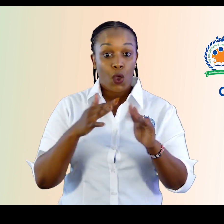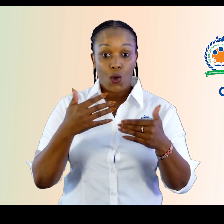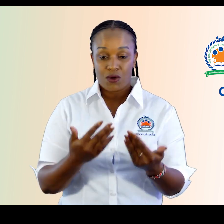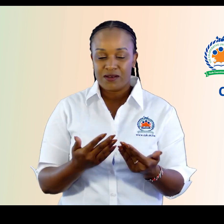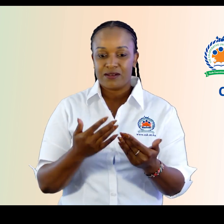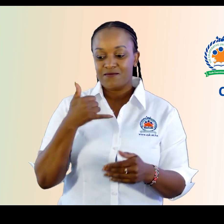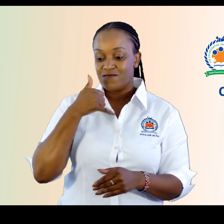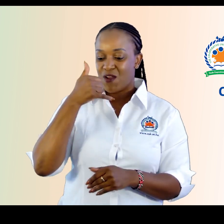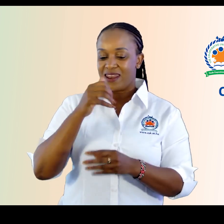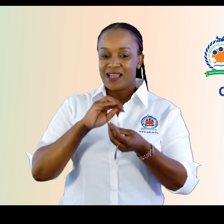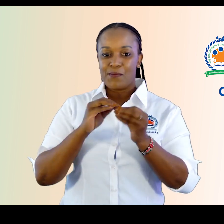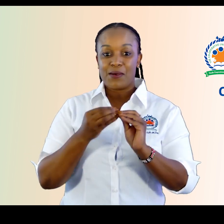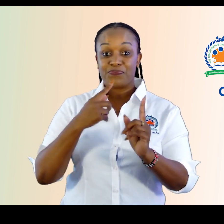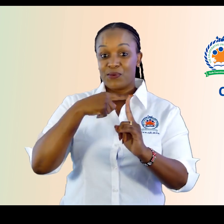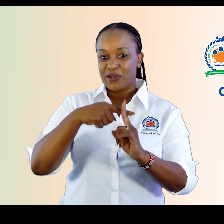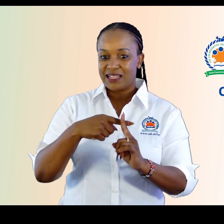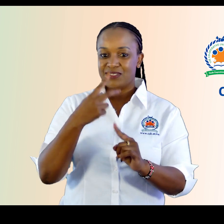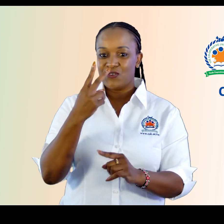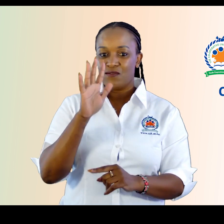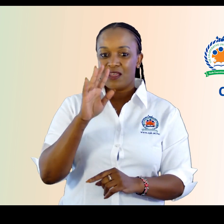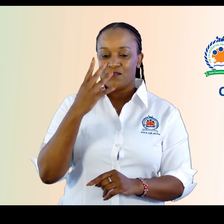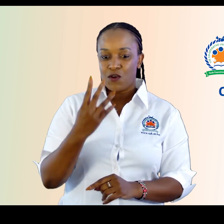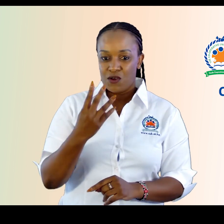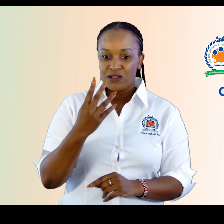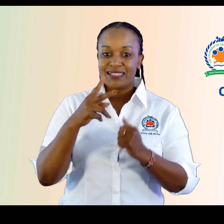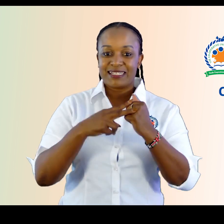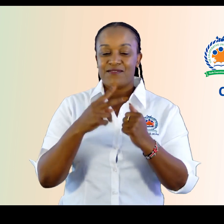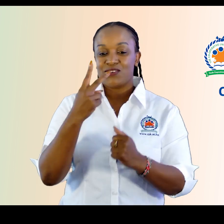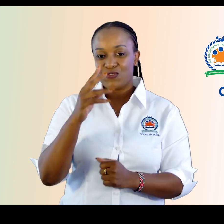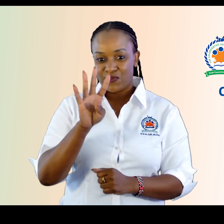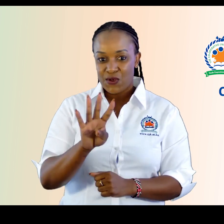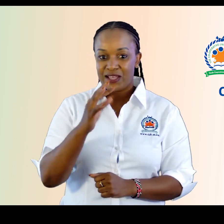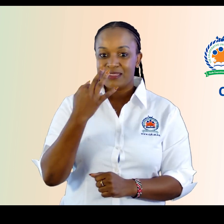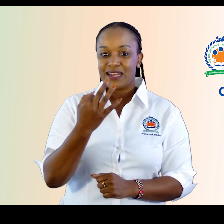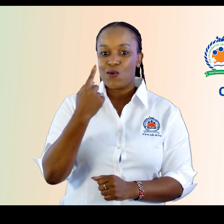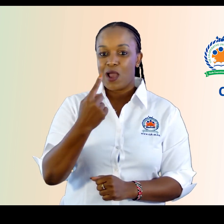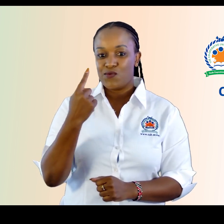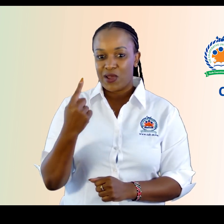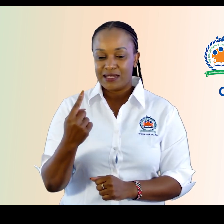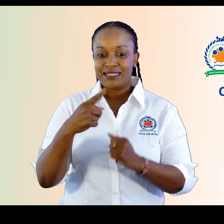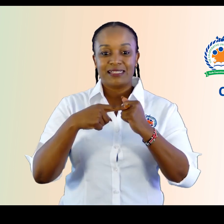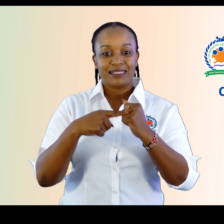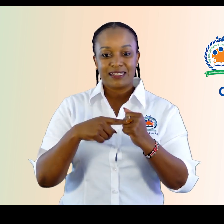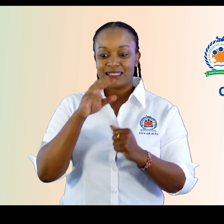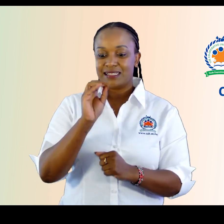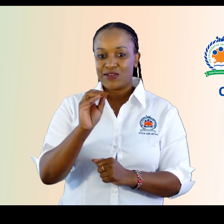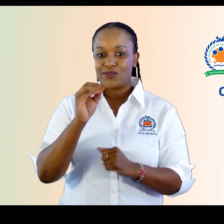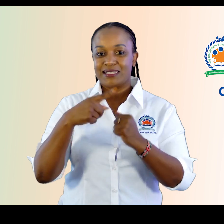9455. Mobile +254 724 311